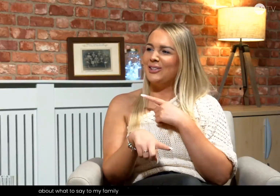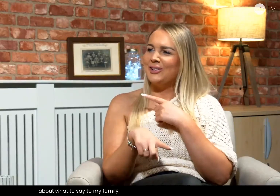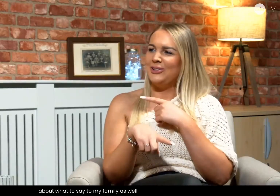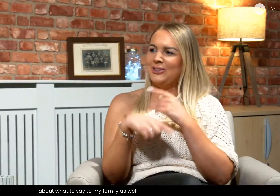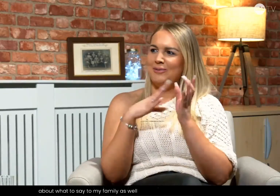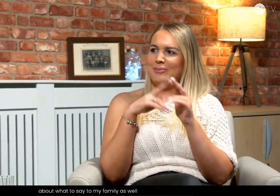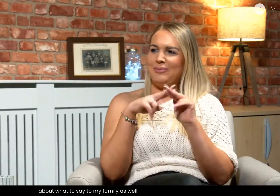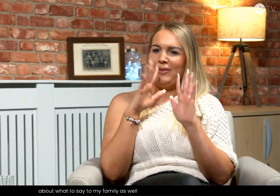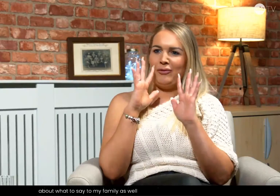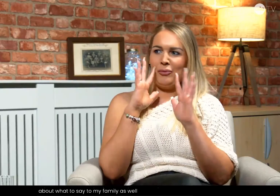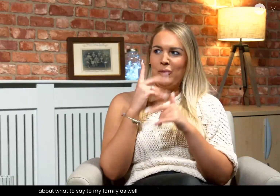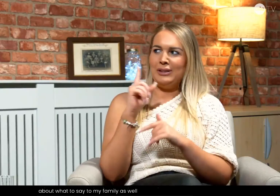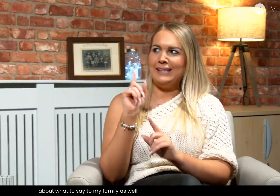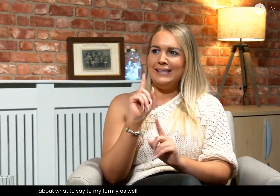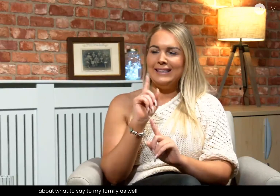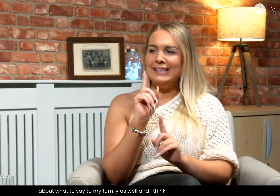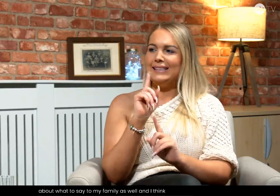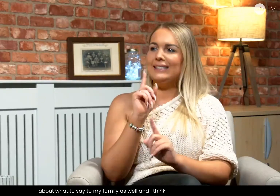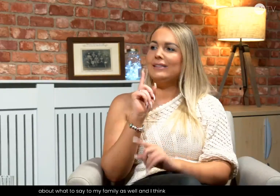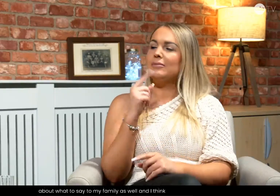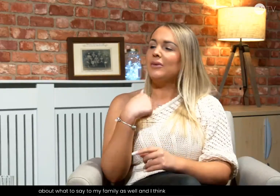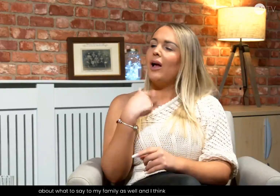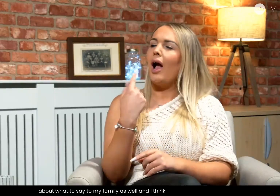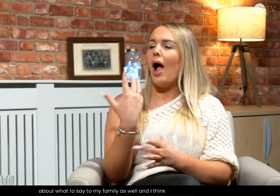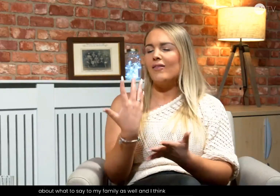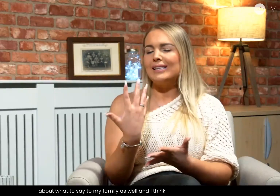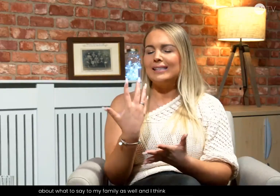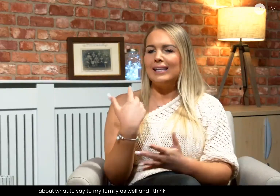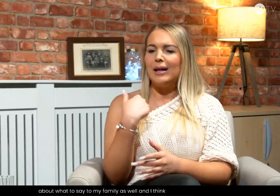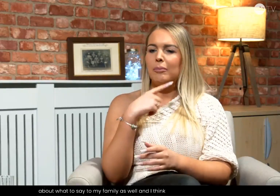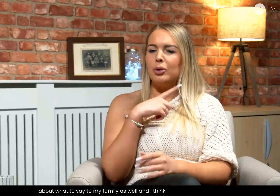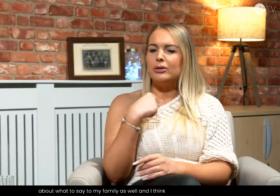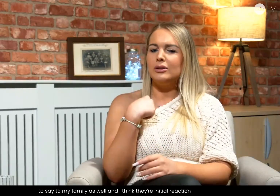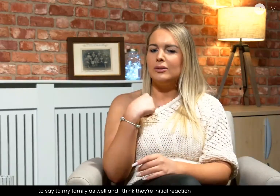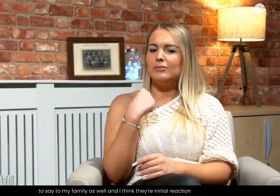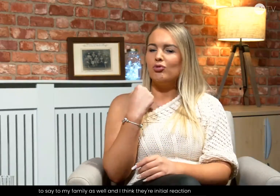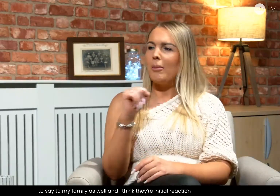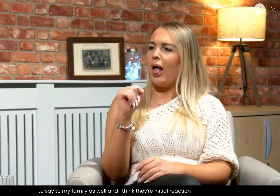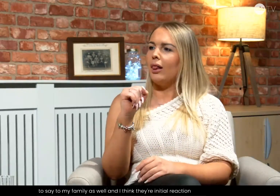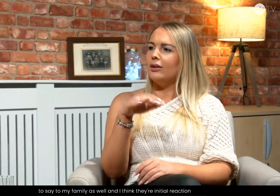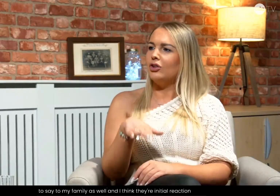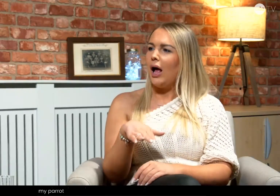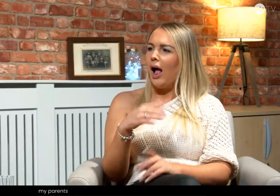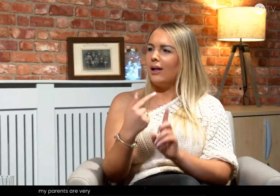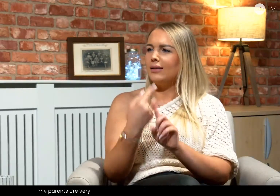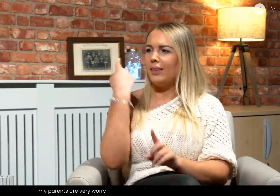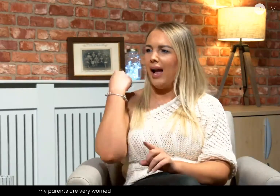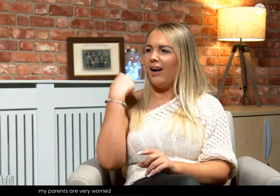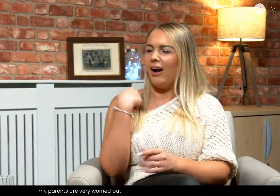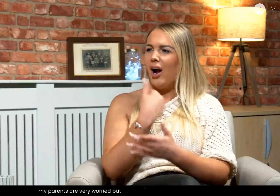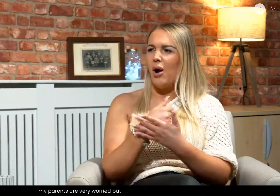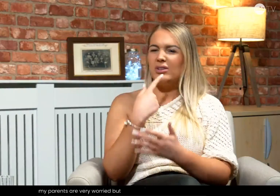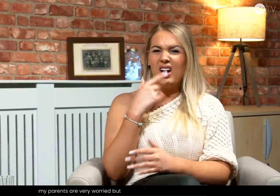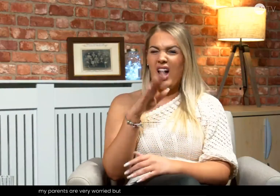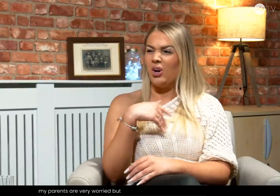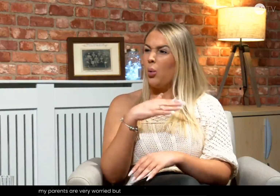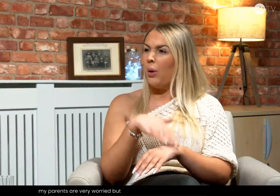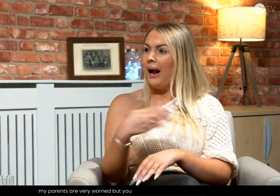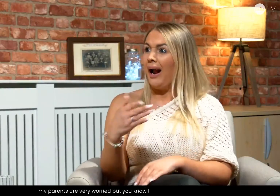I think, obviously, their initial reaction, my parents were very worried, but, you know, I was quite a rebel as a child at that time.